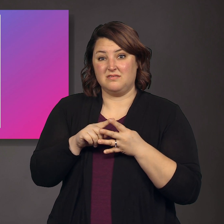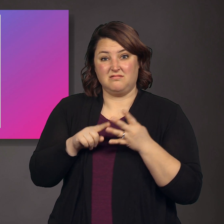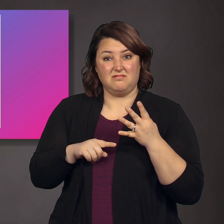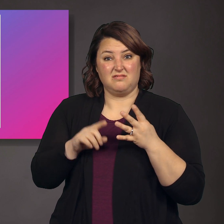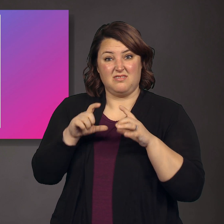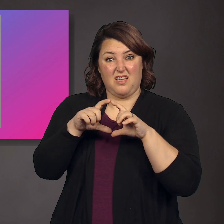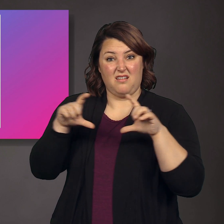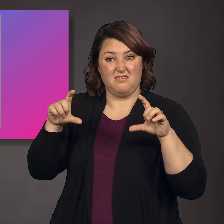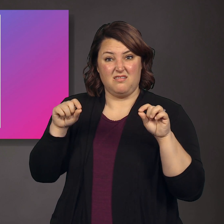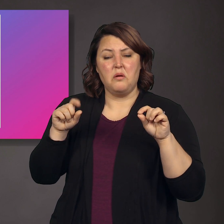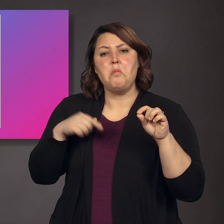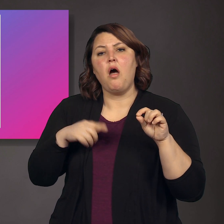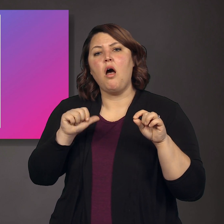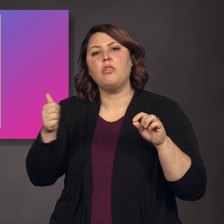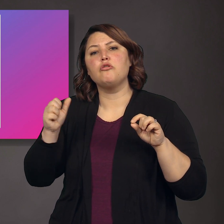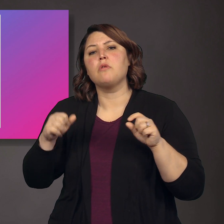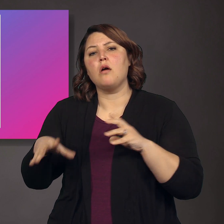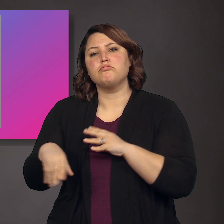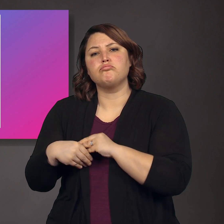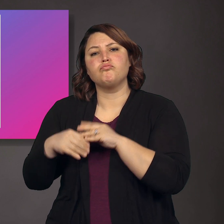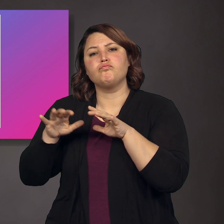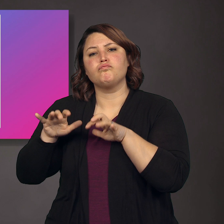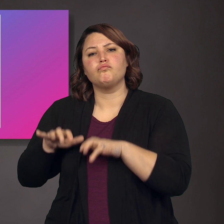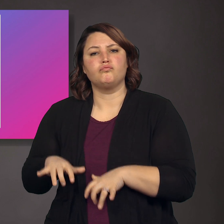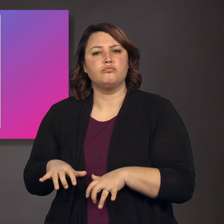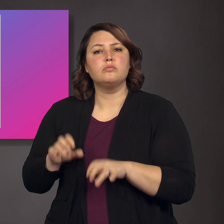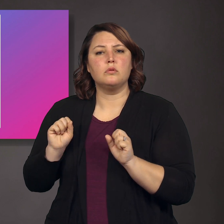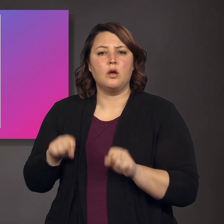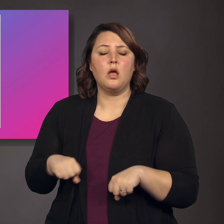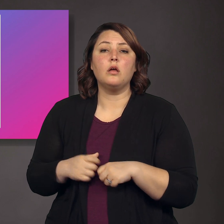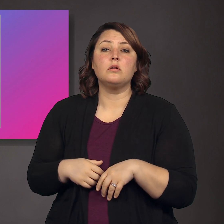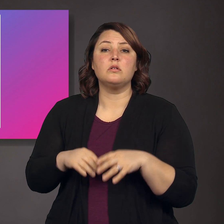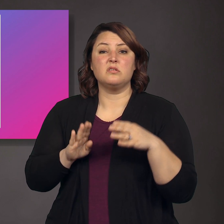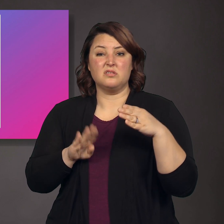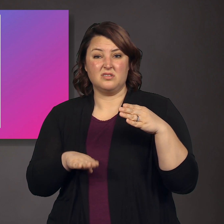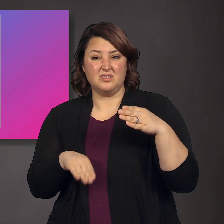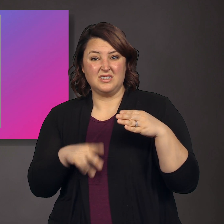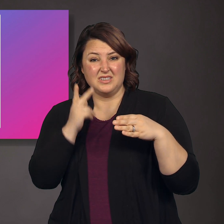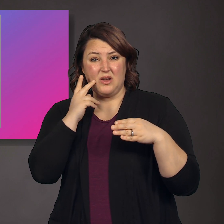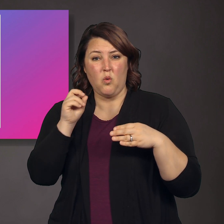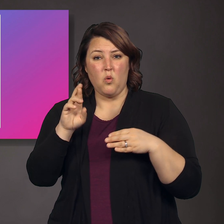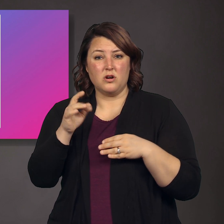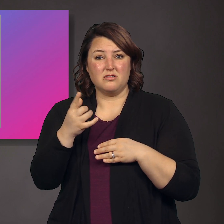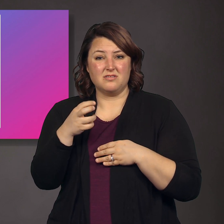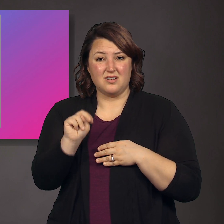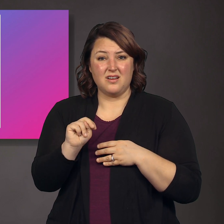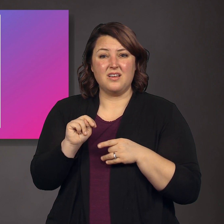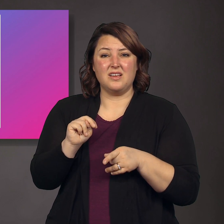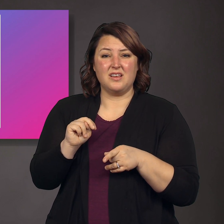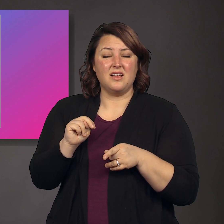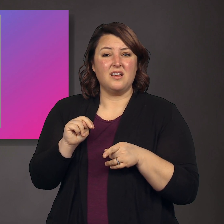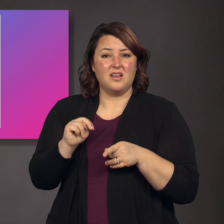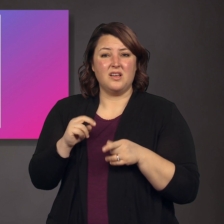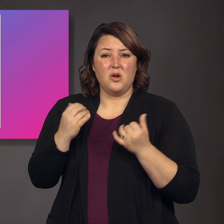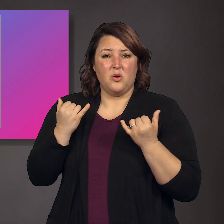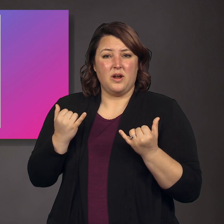but there's other fields as well. You can see that below that in the Origin section, it currently says that the date is the 27th